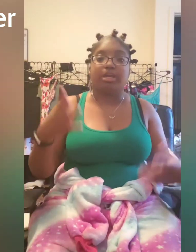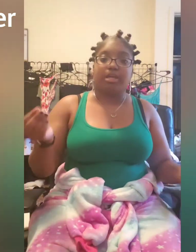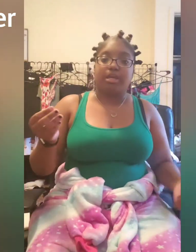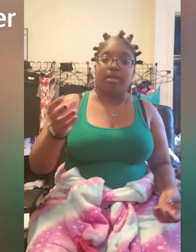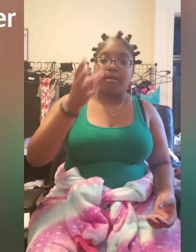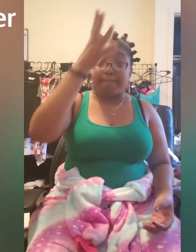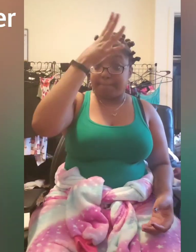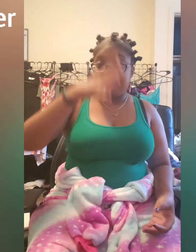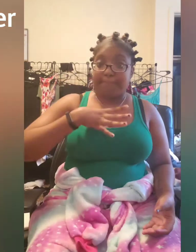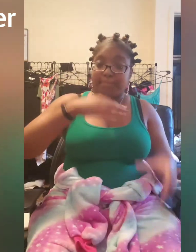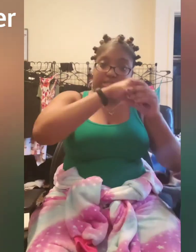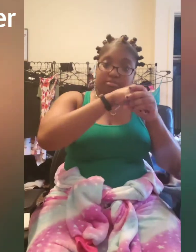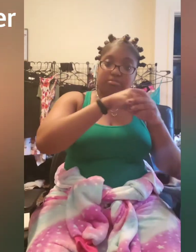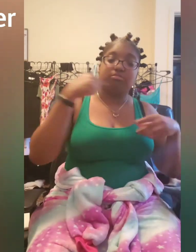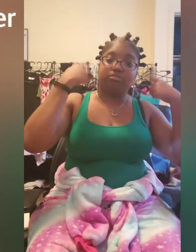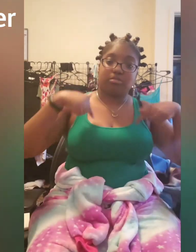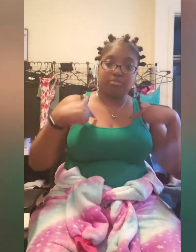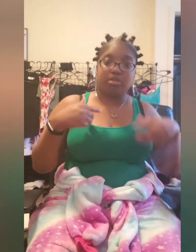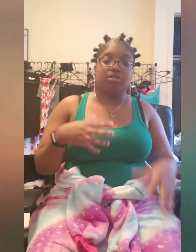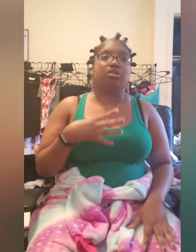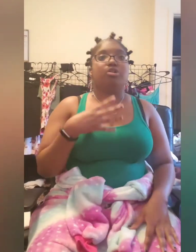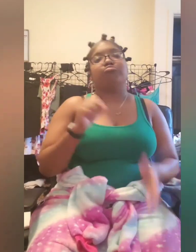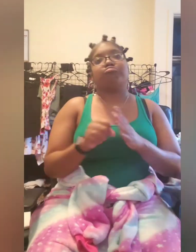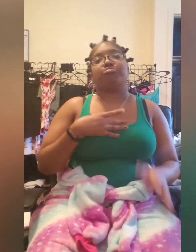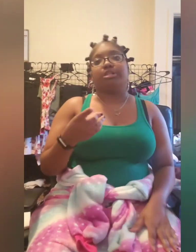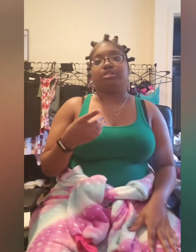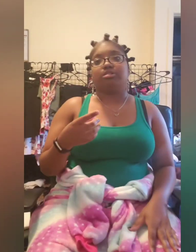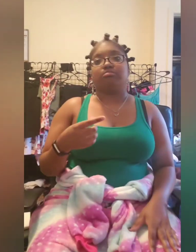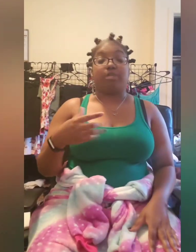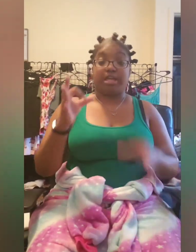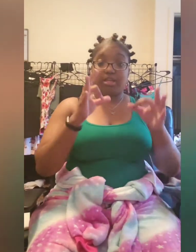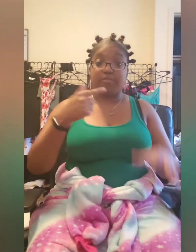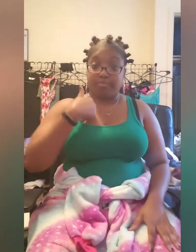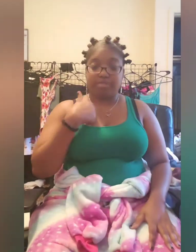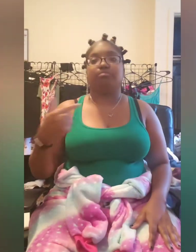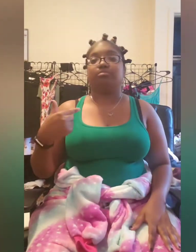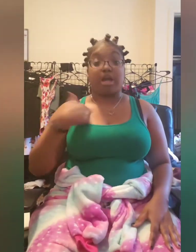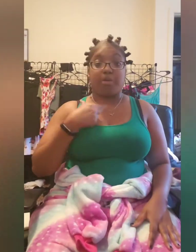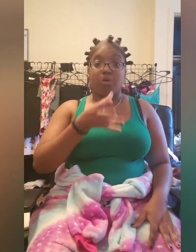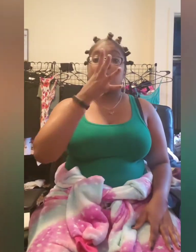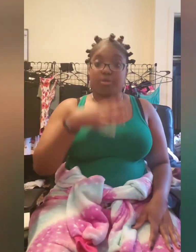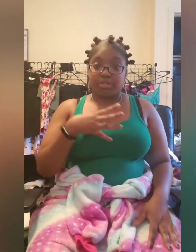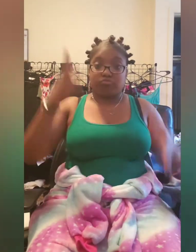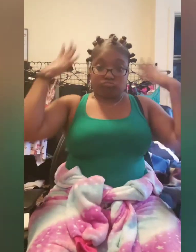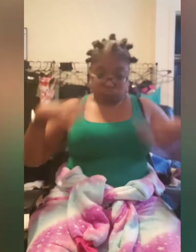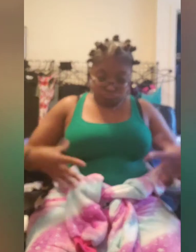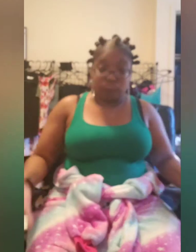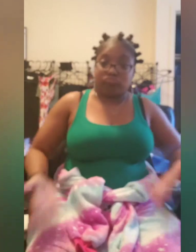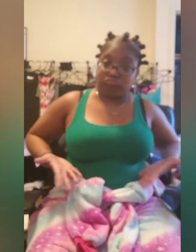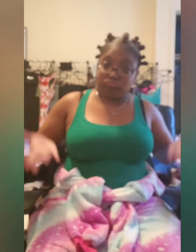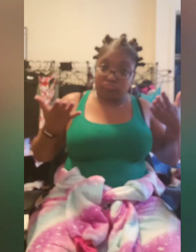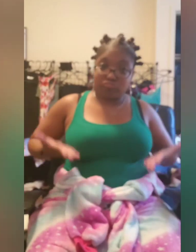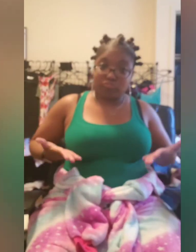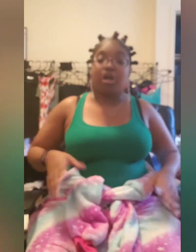uh, transgender is somebody that is born a male, but they feel like a woman or they were